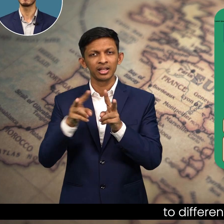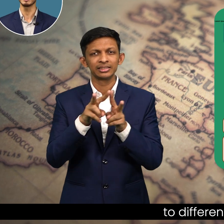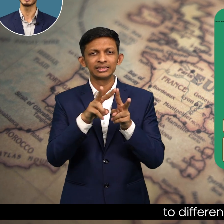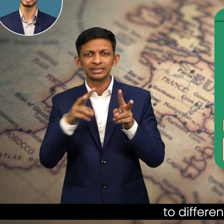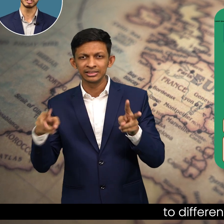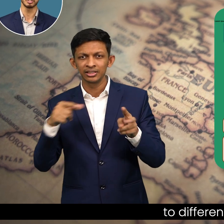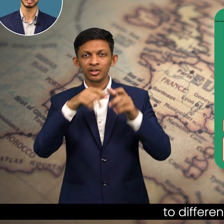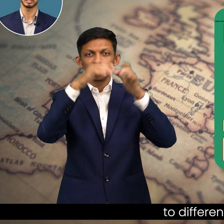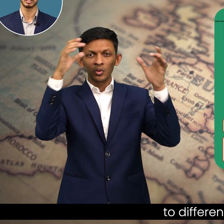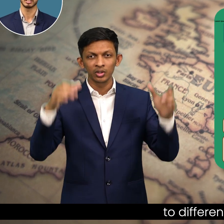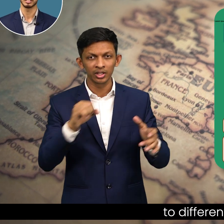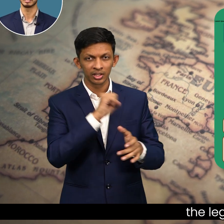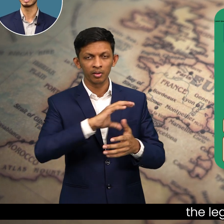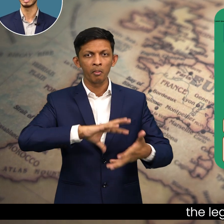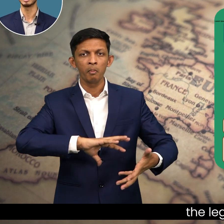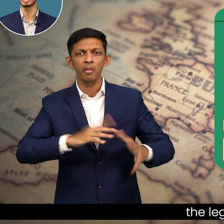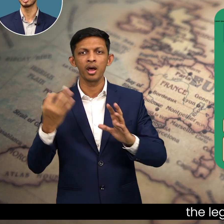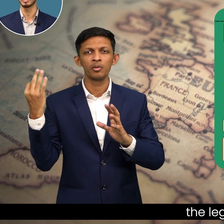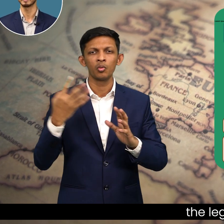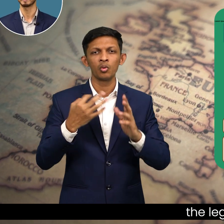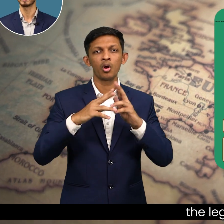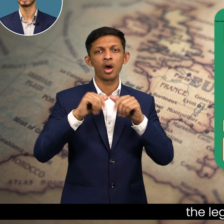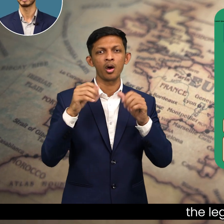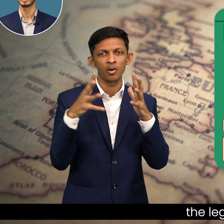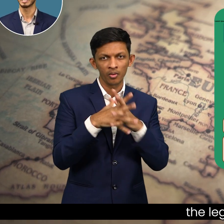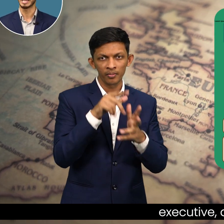to different institutions: the legislature,